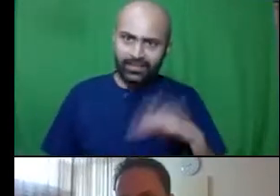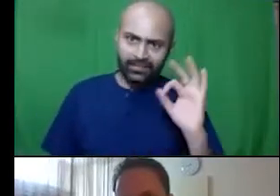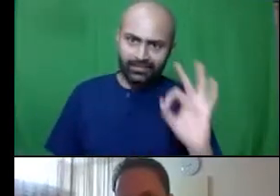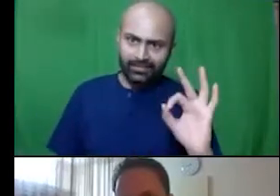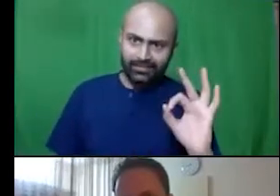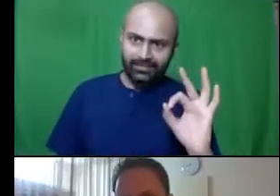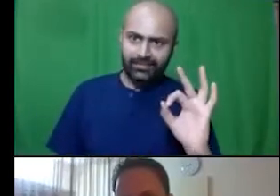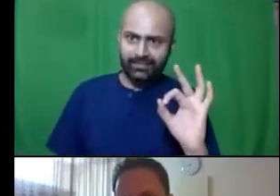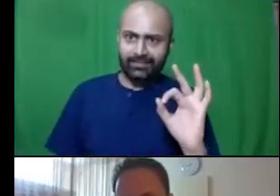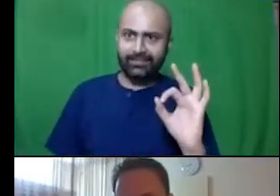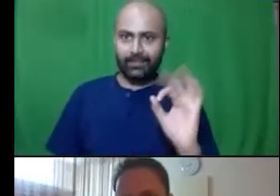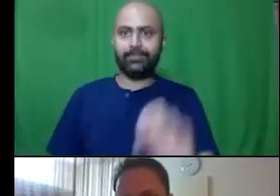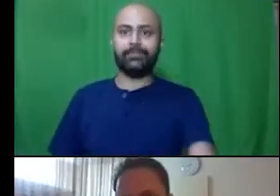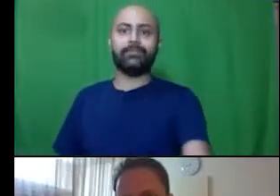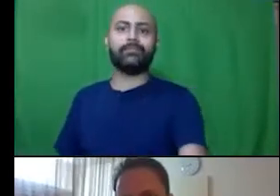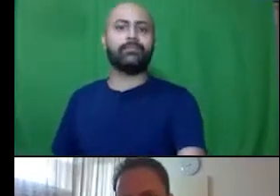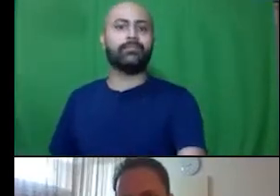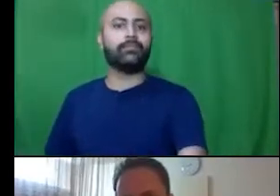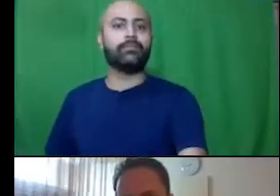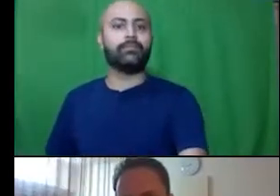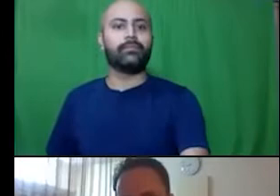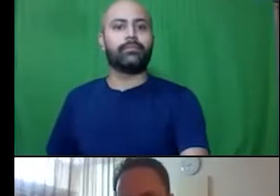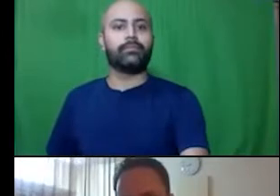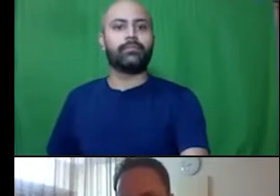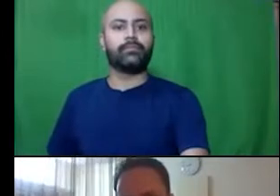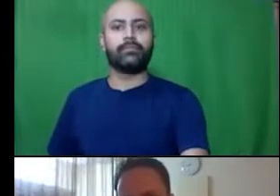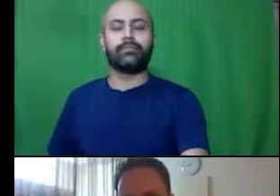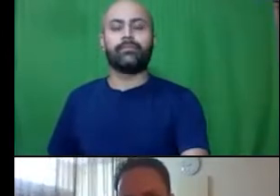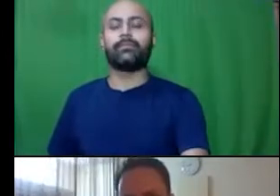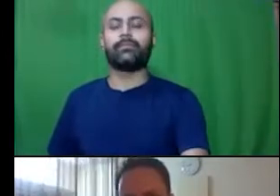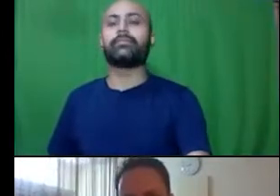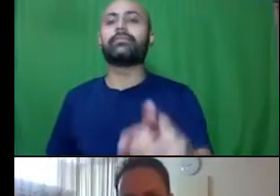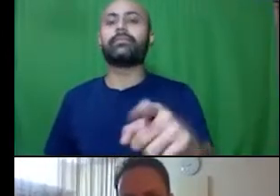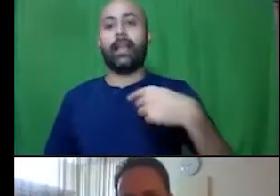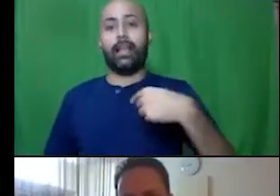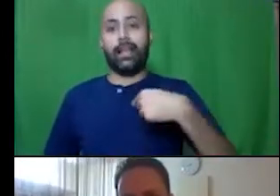Health, okay. How are you?